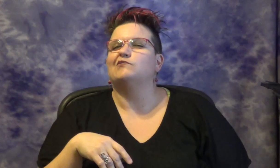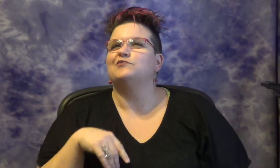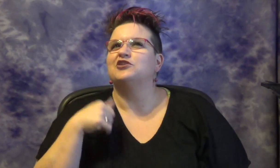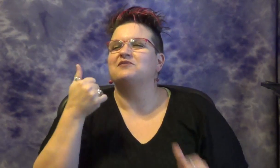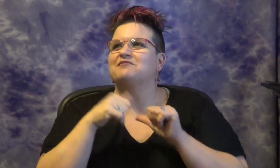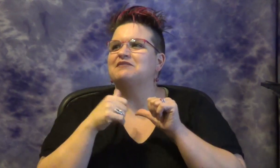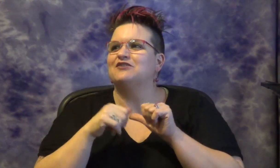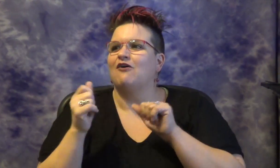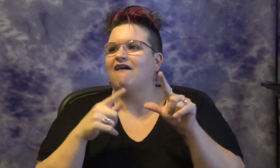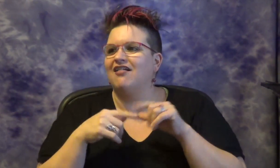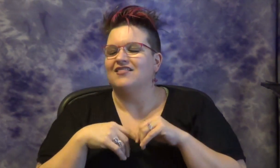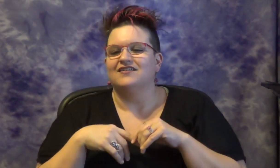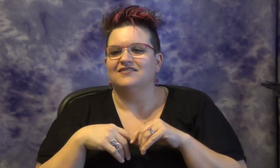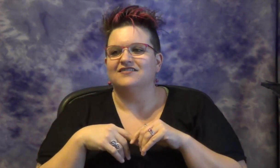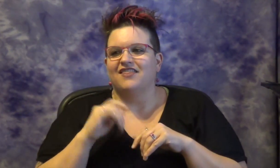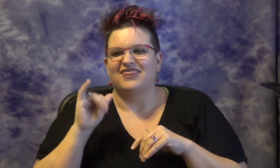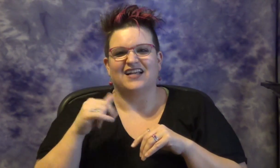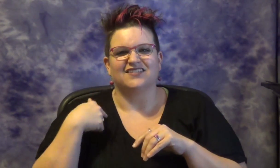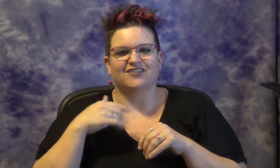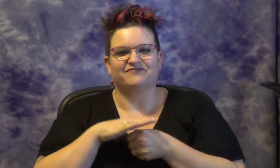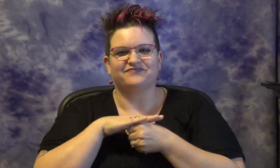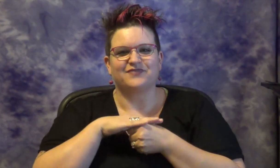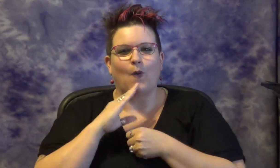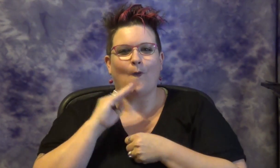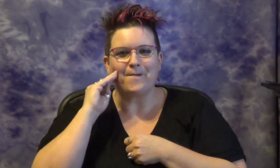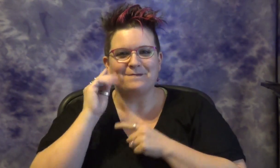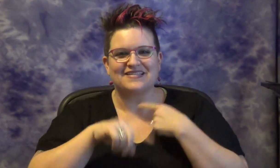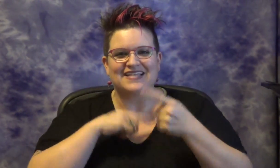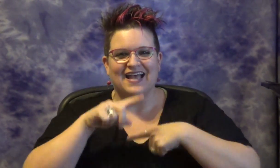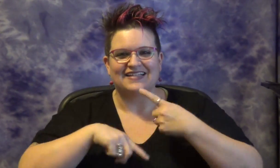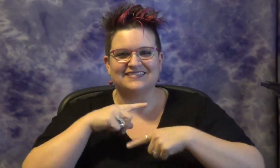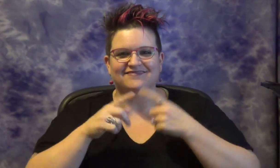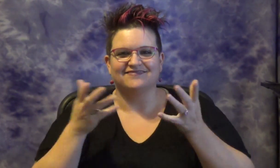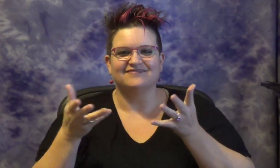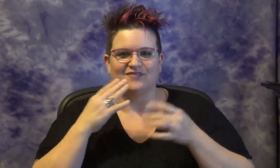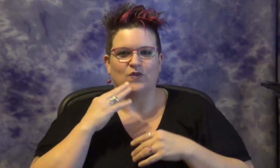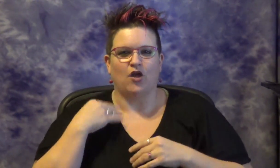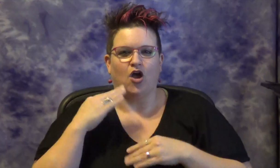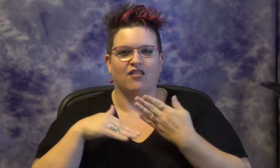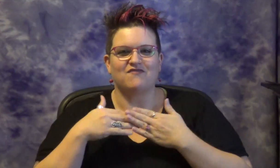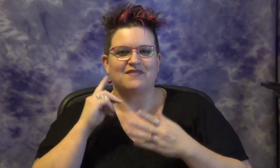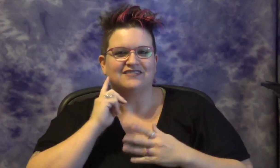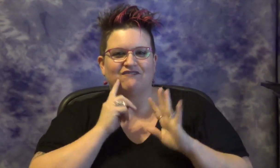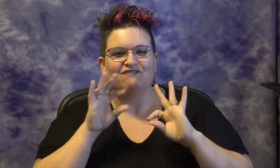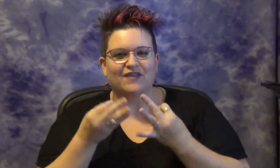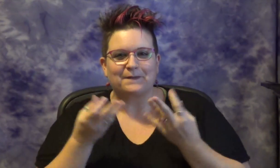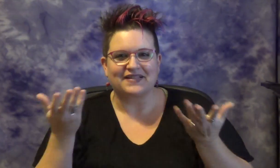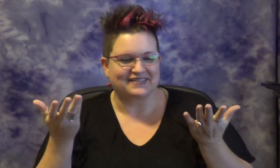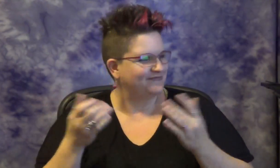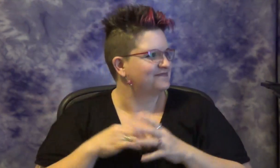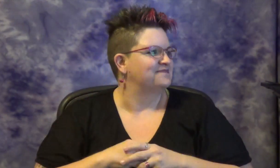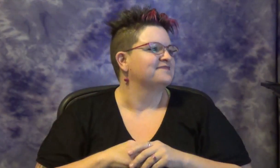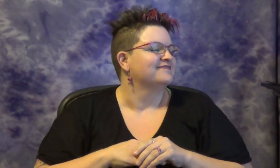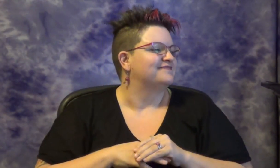our home. I'm trying to remember all the other ones. Those were our home signs that we used in our home with my deaf